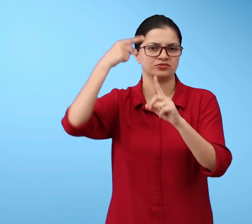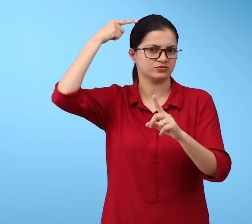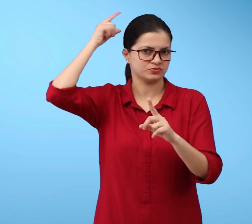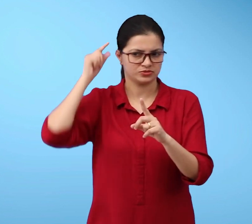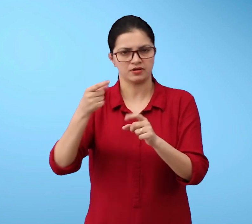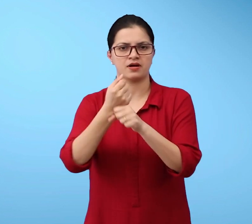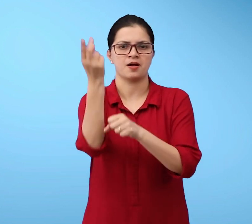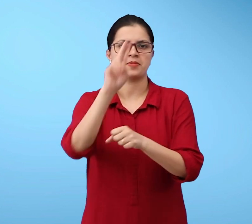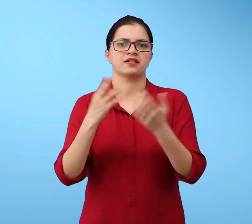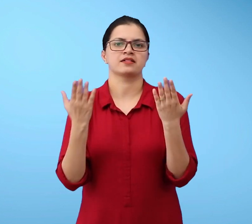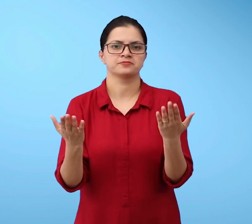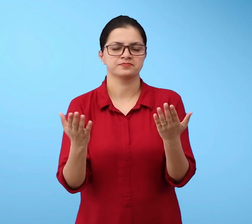the grammarian.